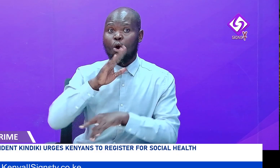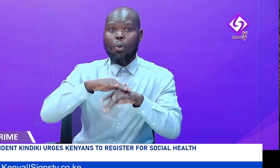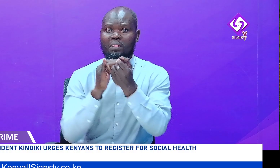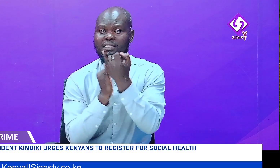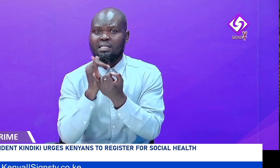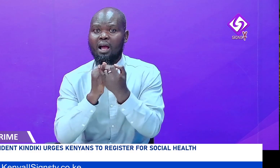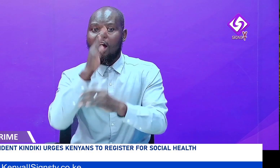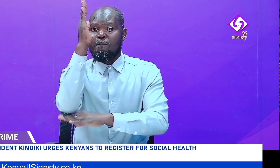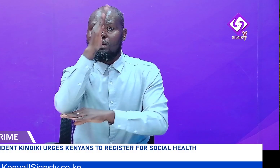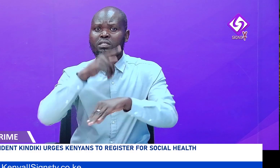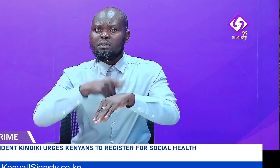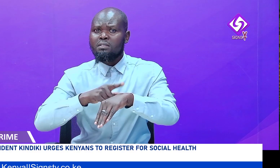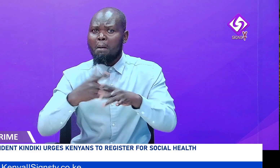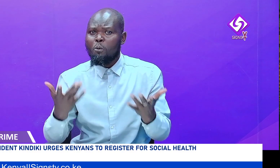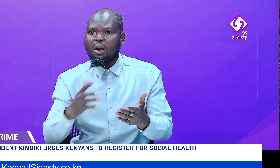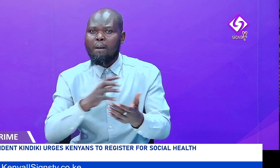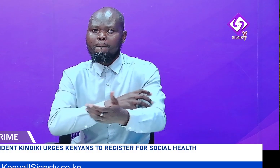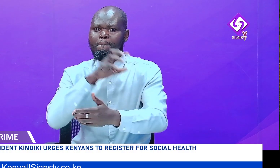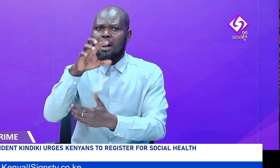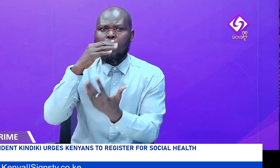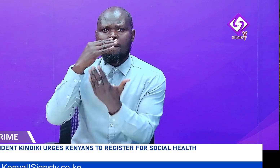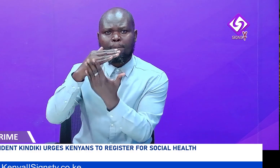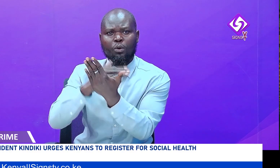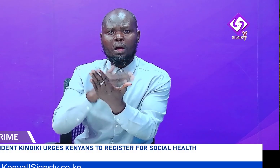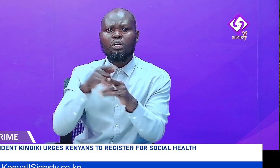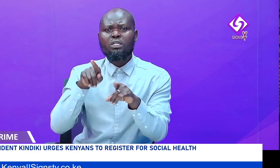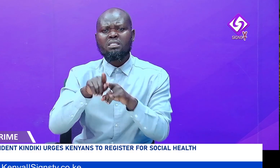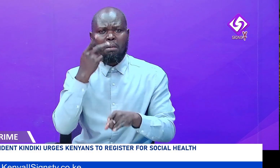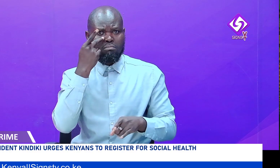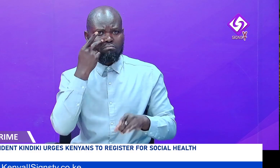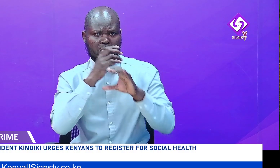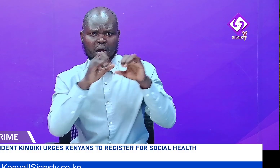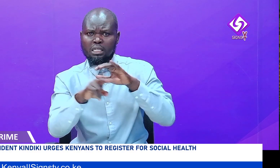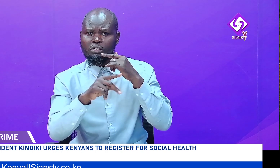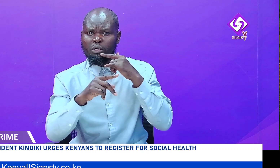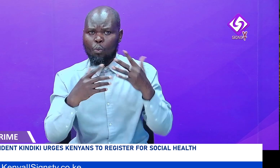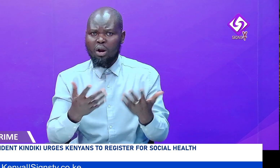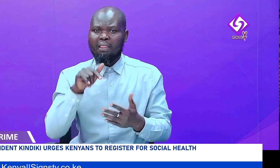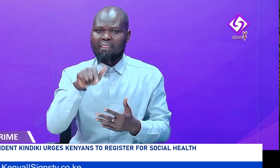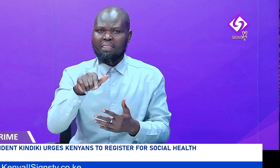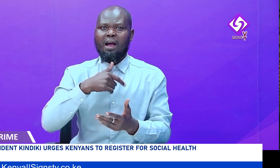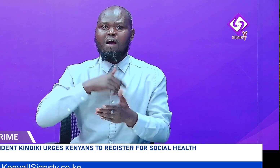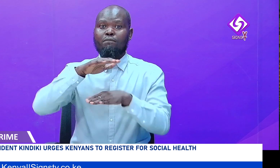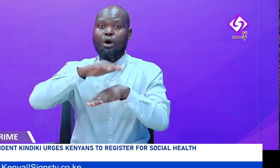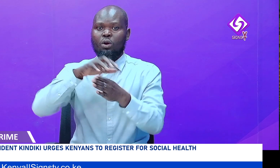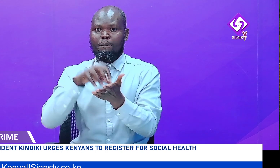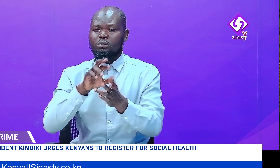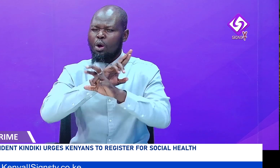Saturday afternoon during the empowerment program, Kindiki revealed that the state has already identified 2.2 million